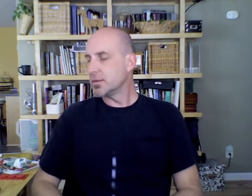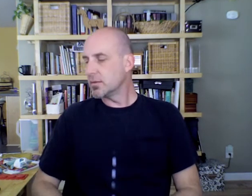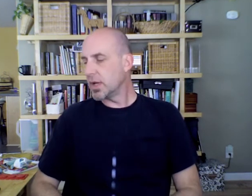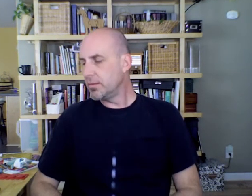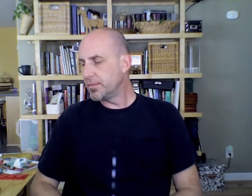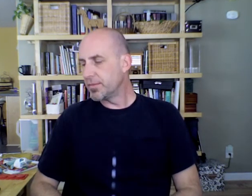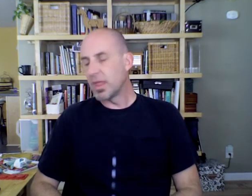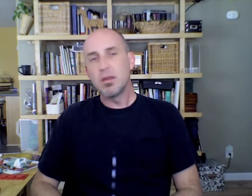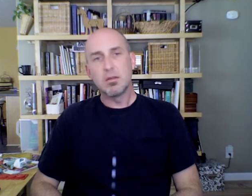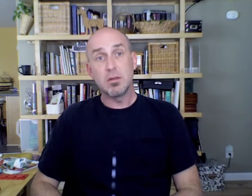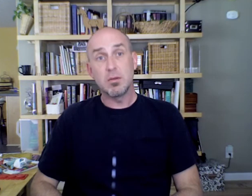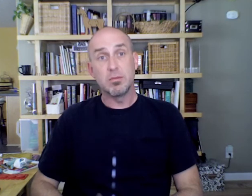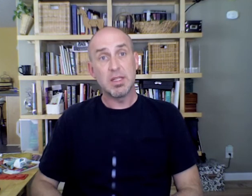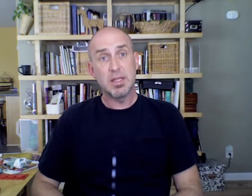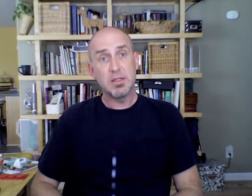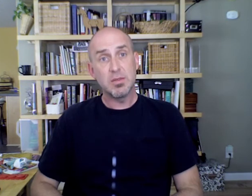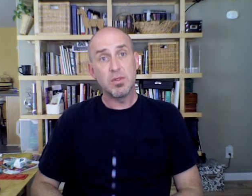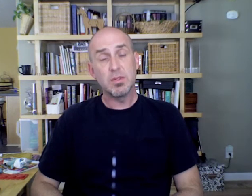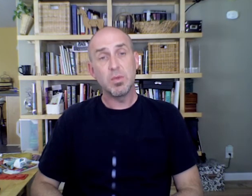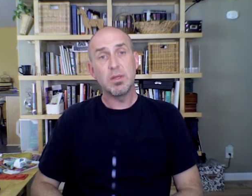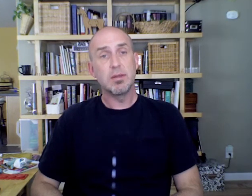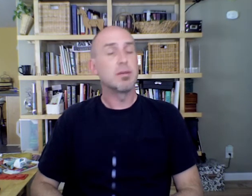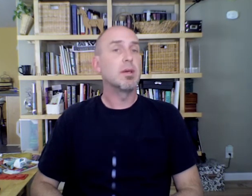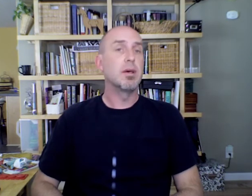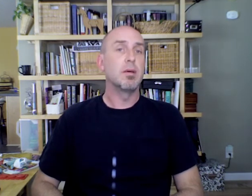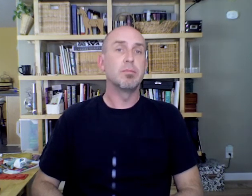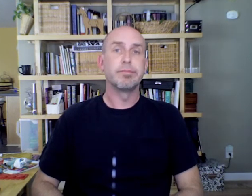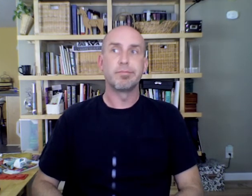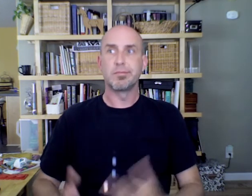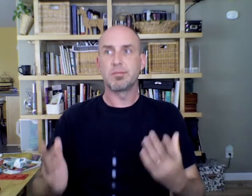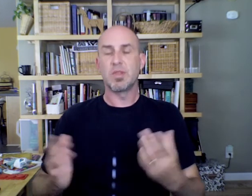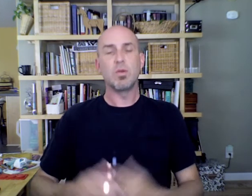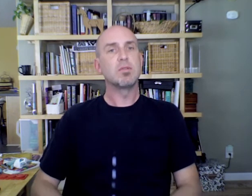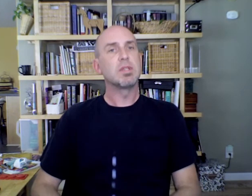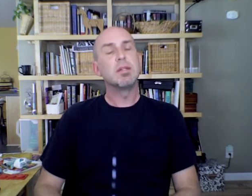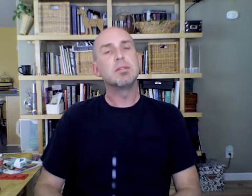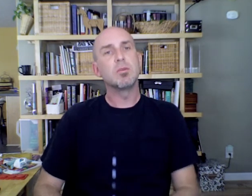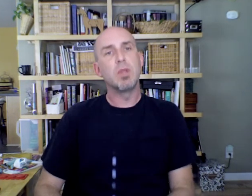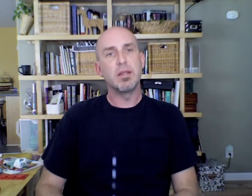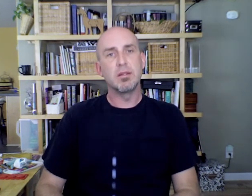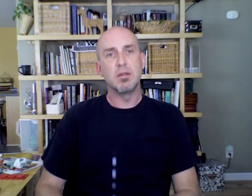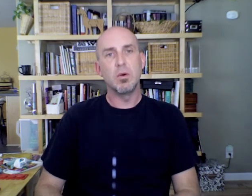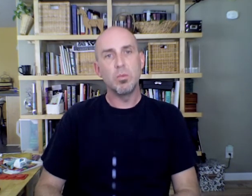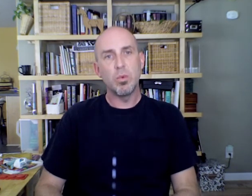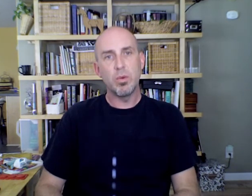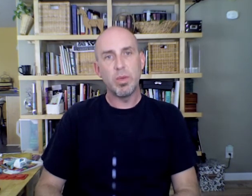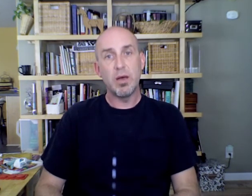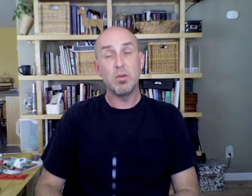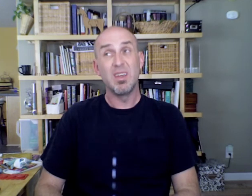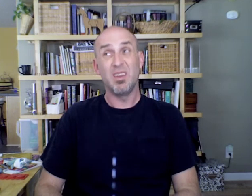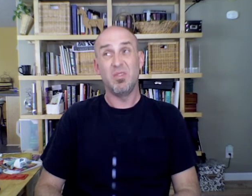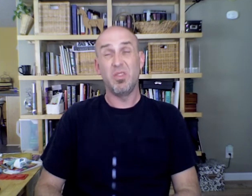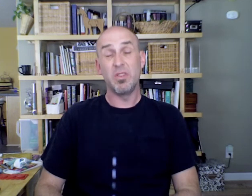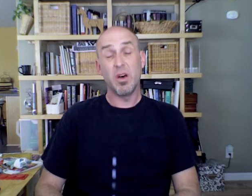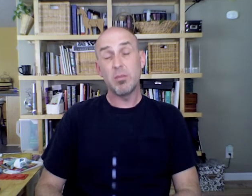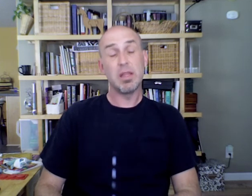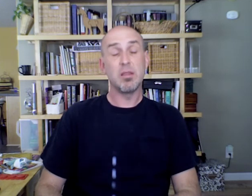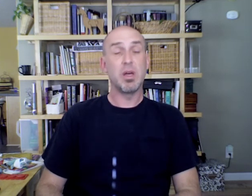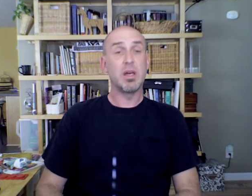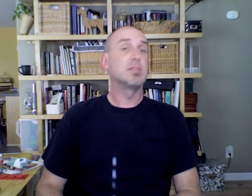Okay, so 10 signs for this week. If you have signs that you'd like to know more about, thought about the